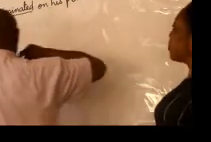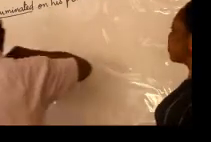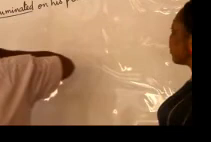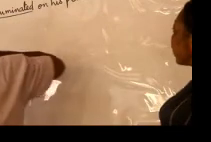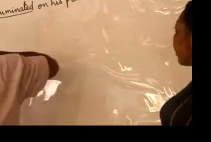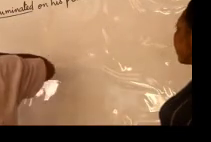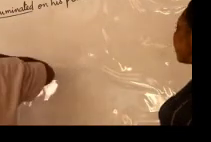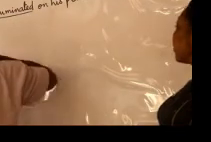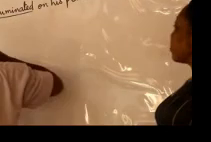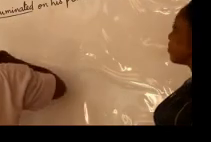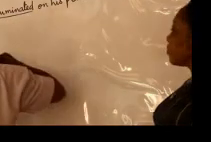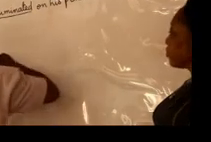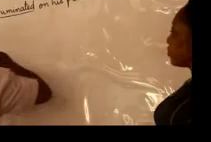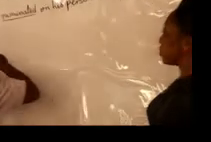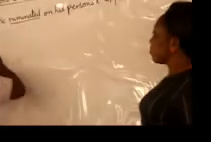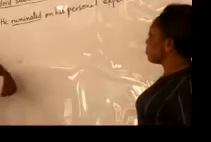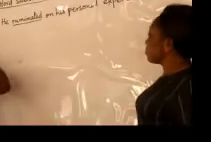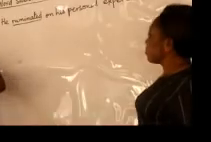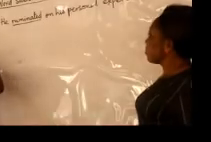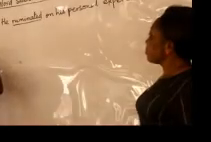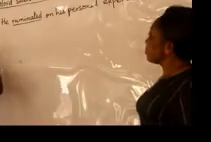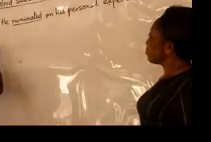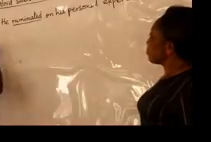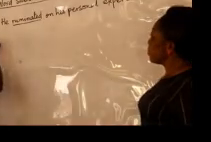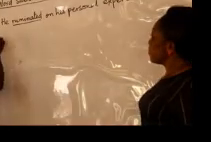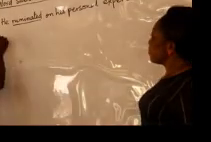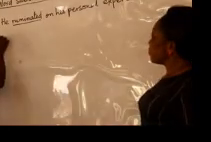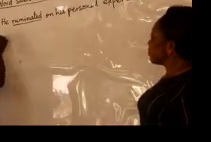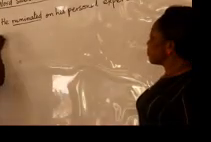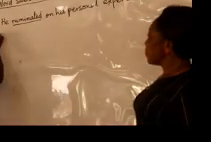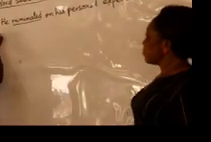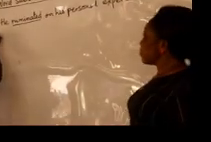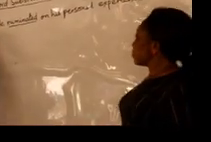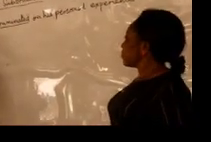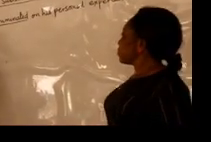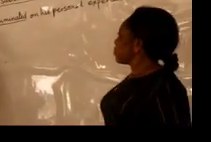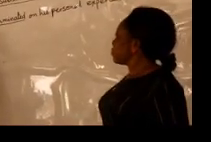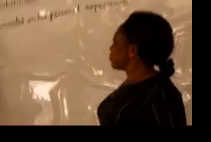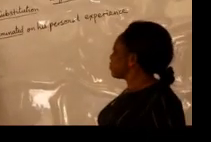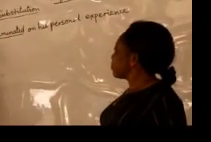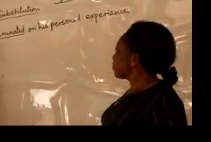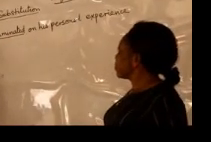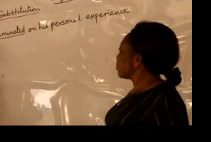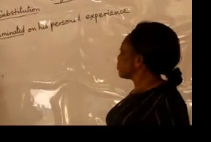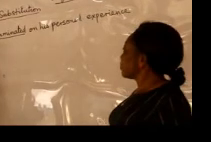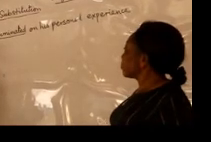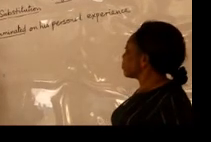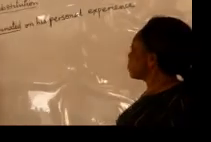he ruminated on his personal experience with